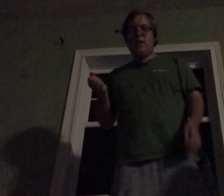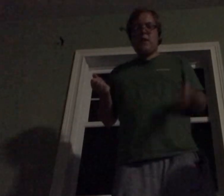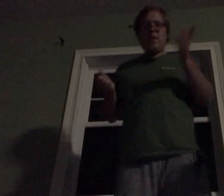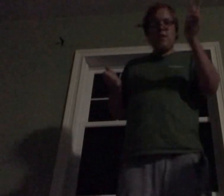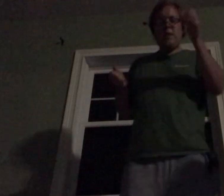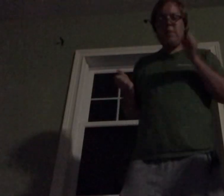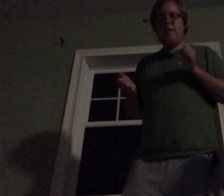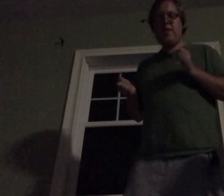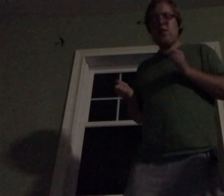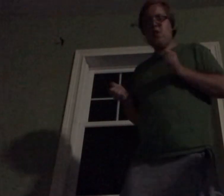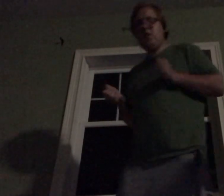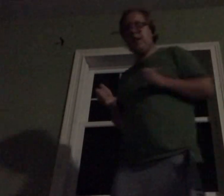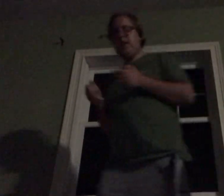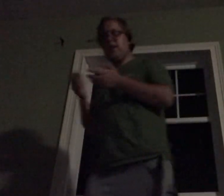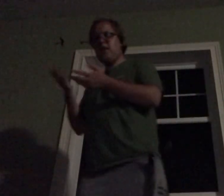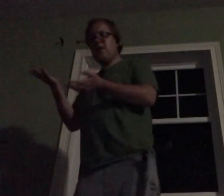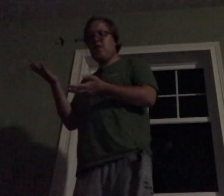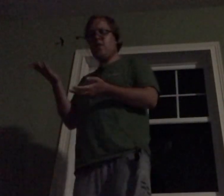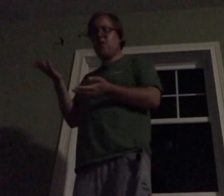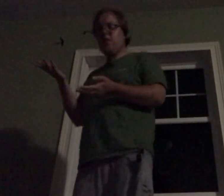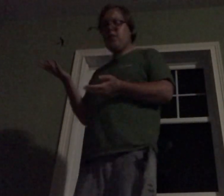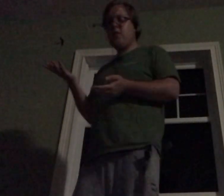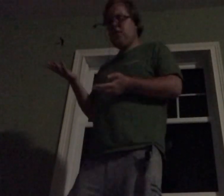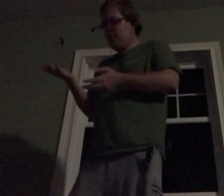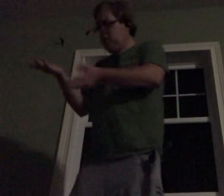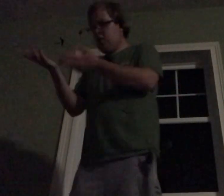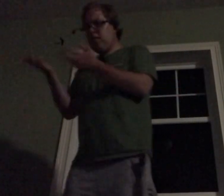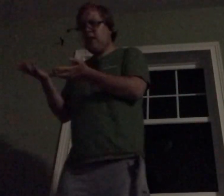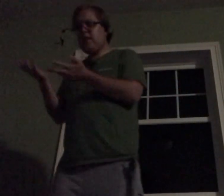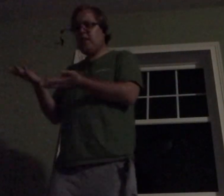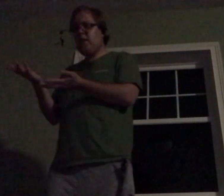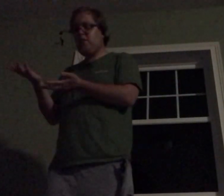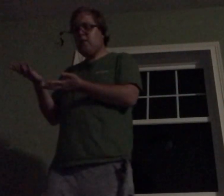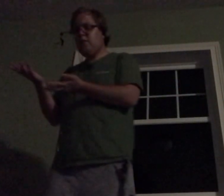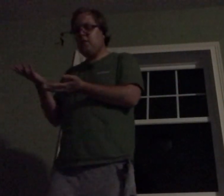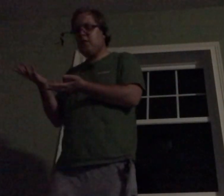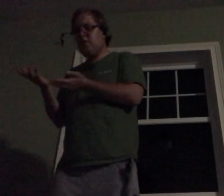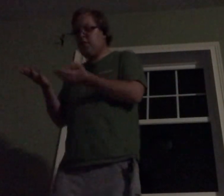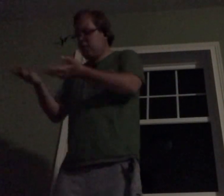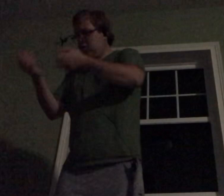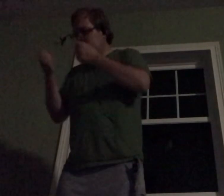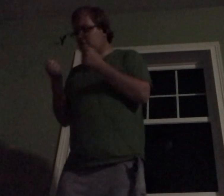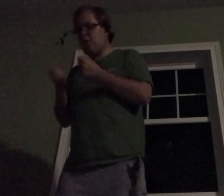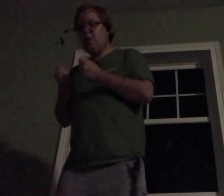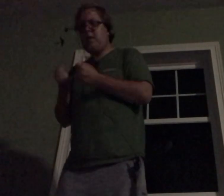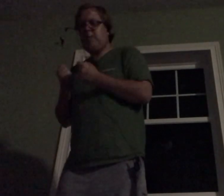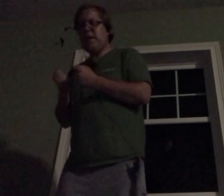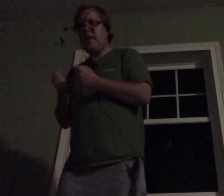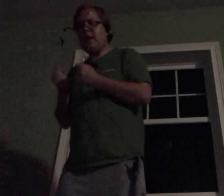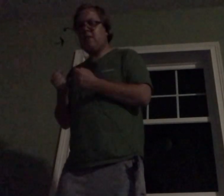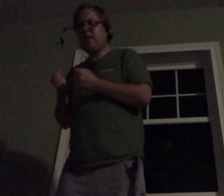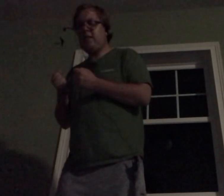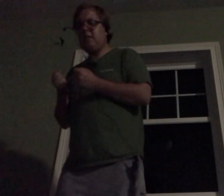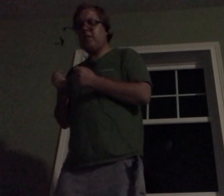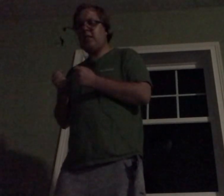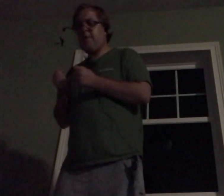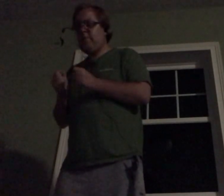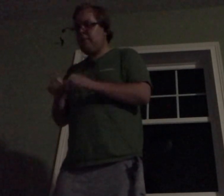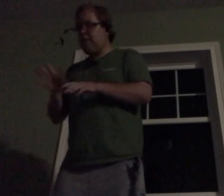promise. I see potential in you. You got this. You're going places.